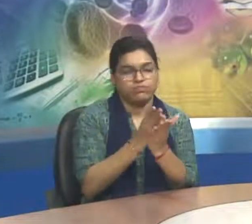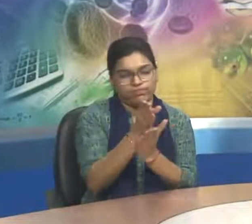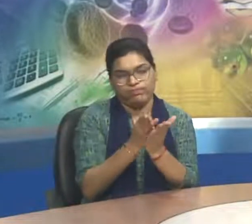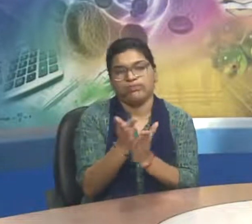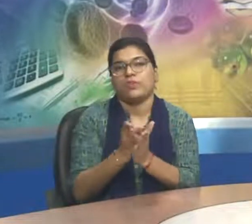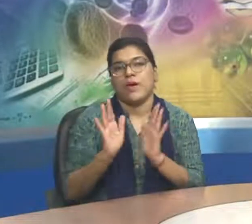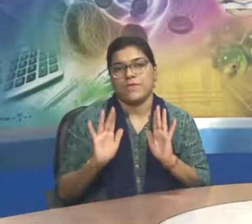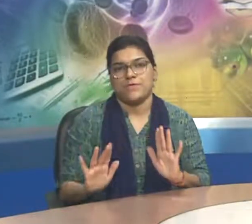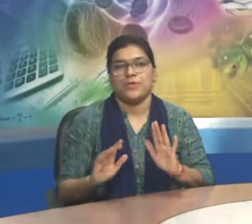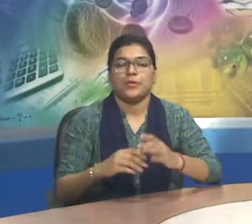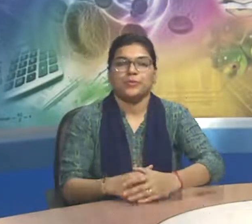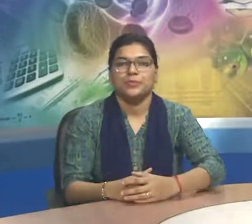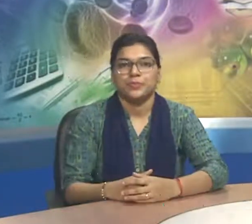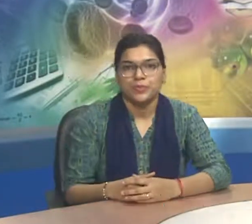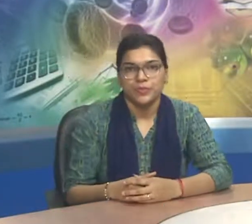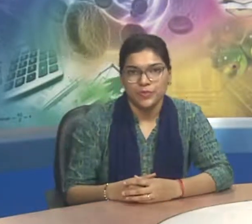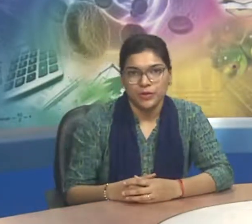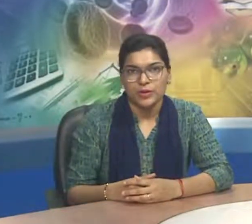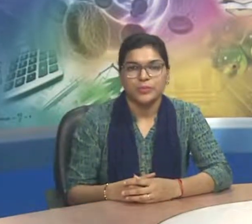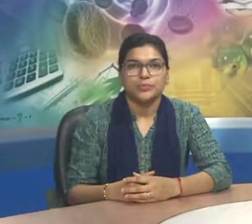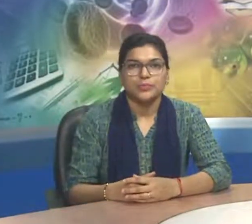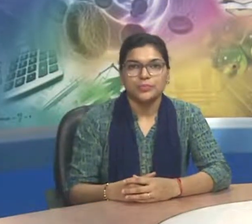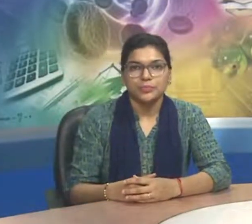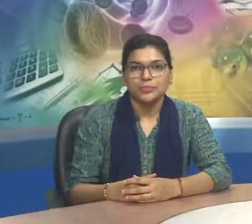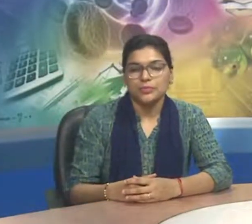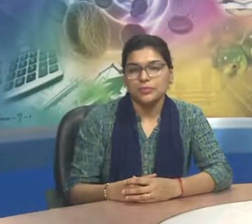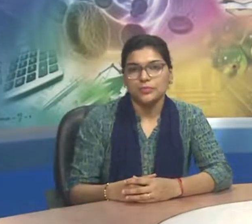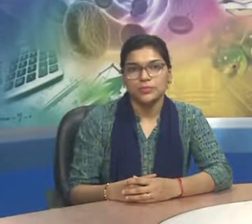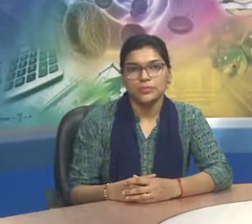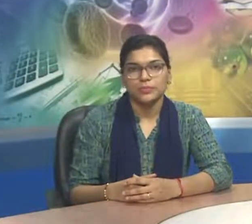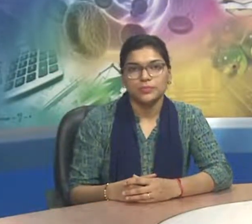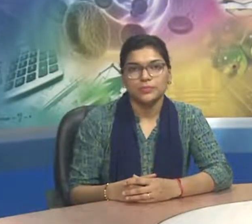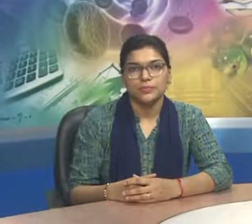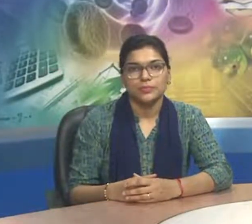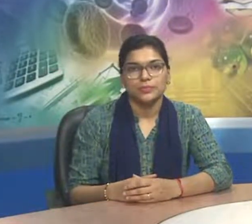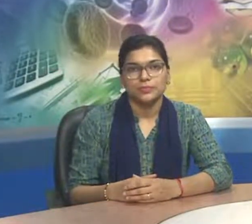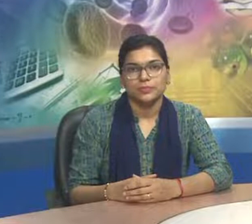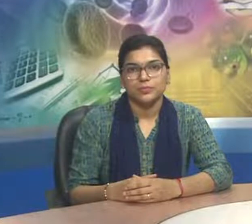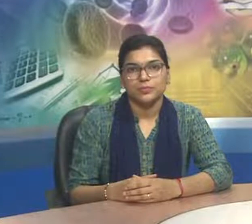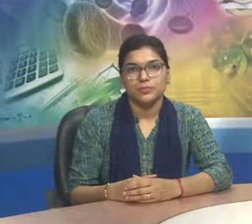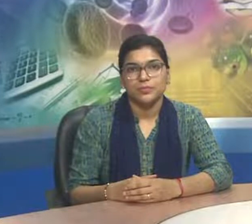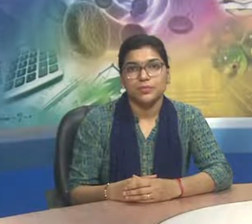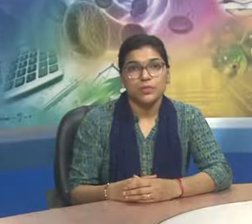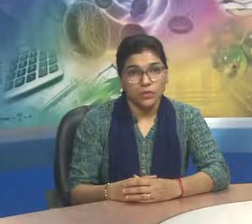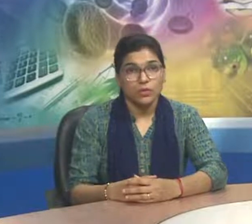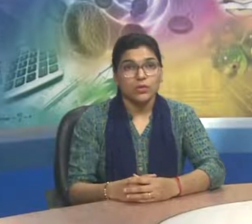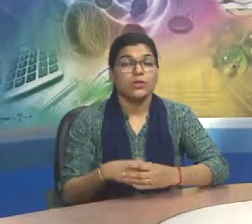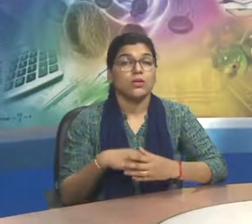So sea and ocean is not the only water bodies.